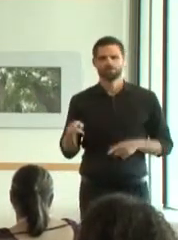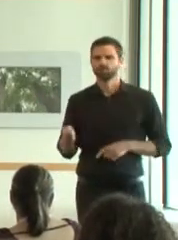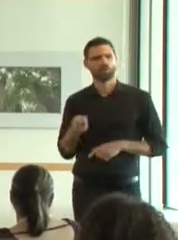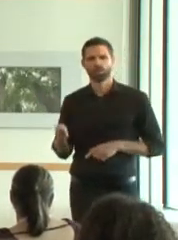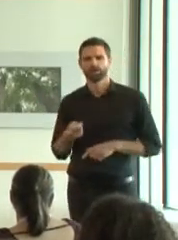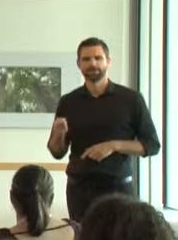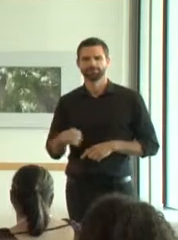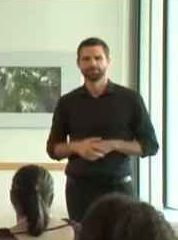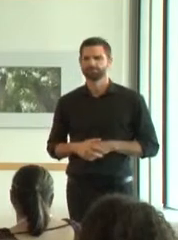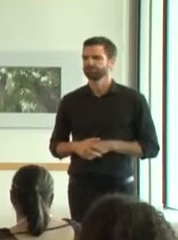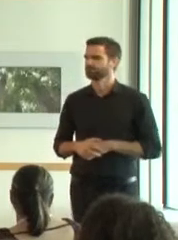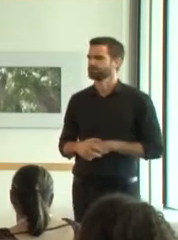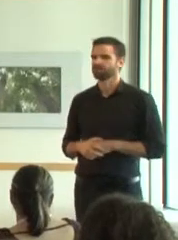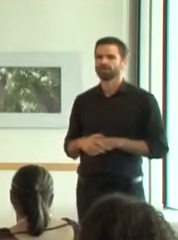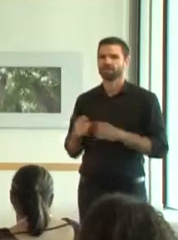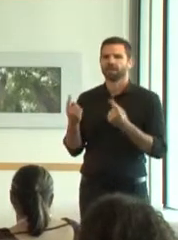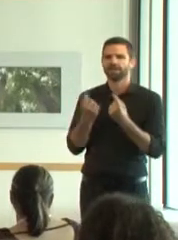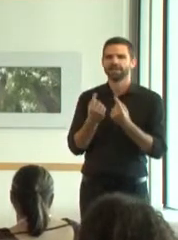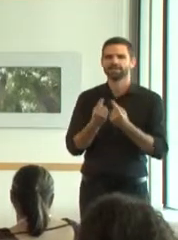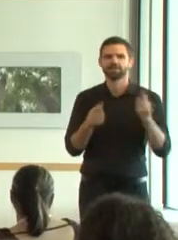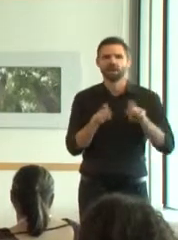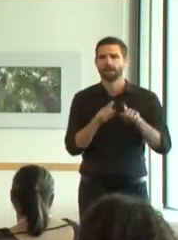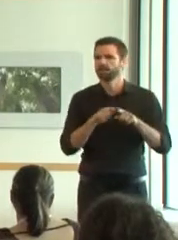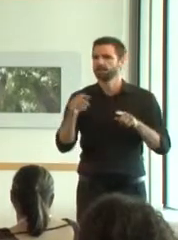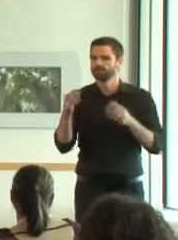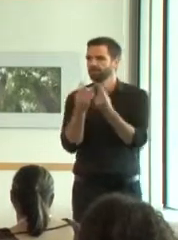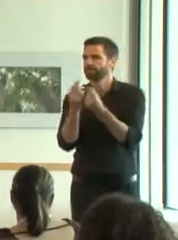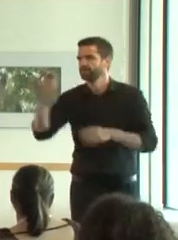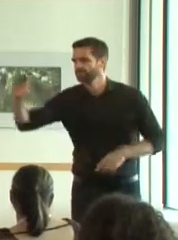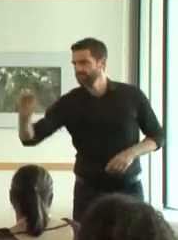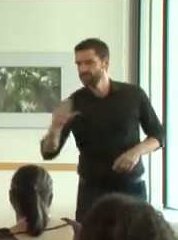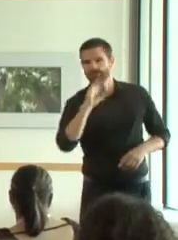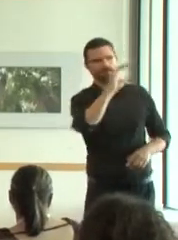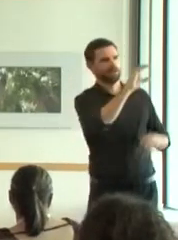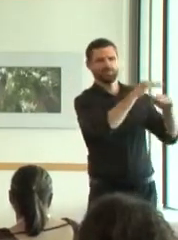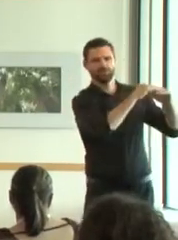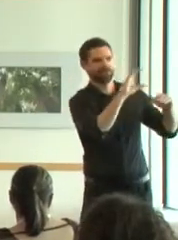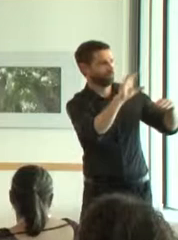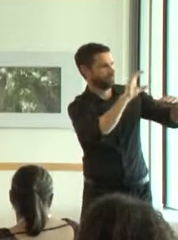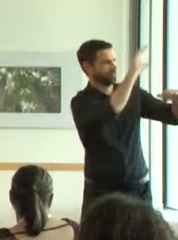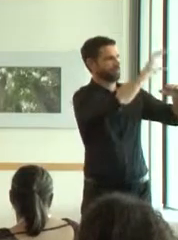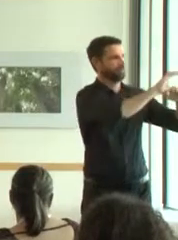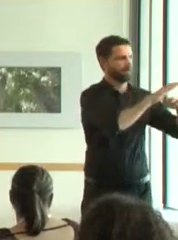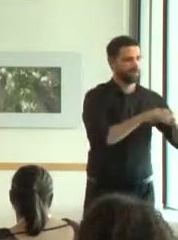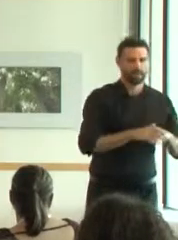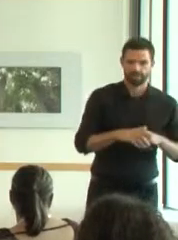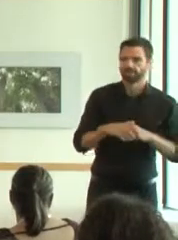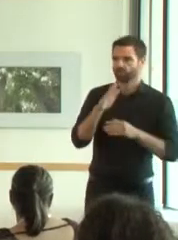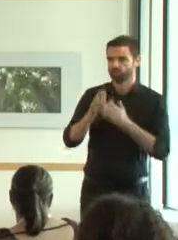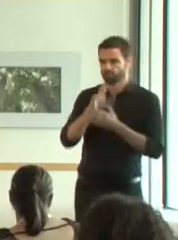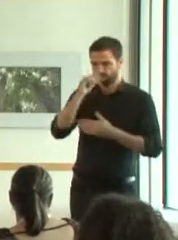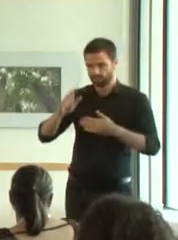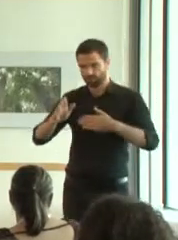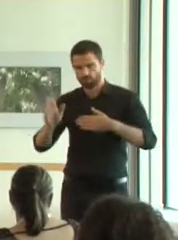that, you know, things come in and they get filed nicely on a shelf, and then the door closes behind them, and somebody has to knock on that door and